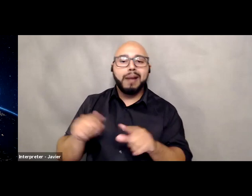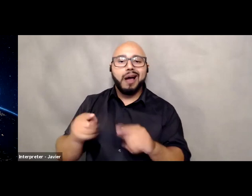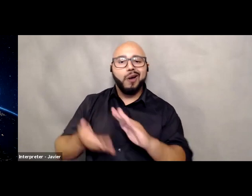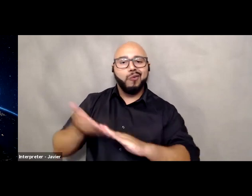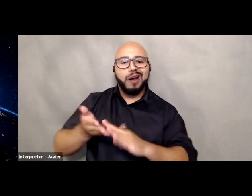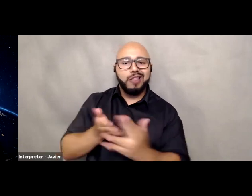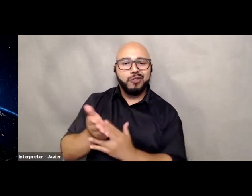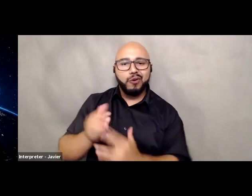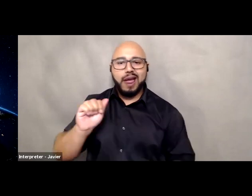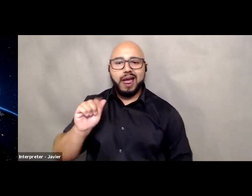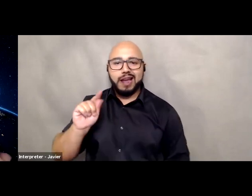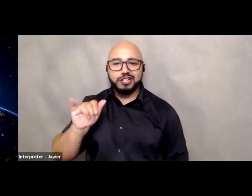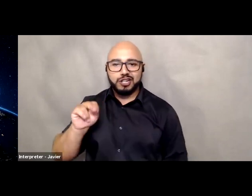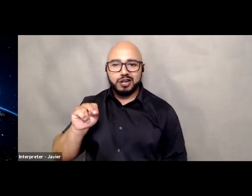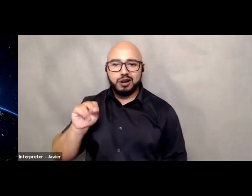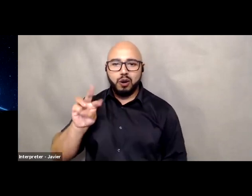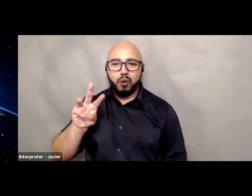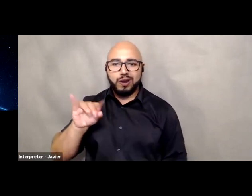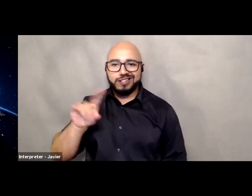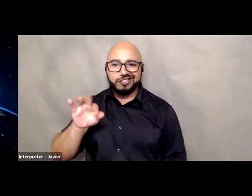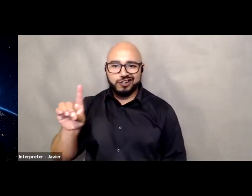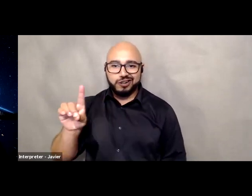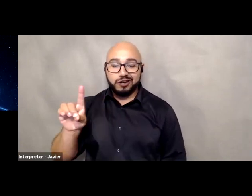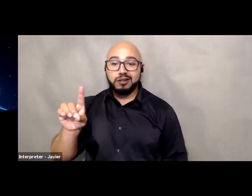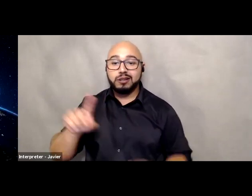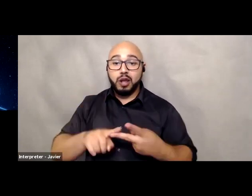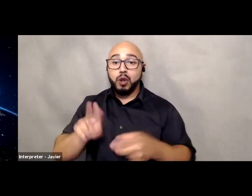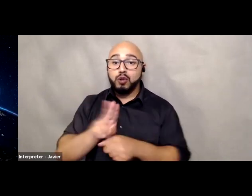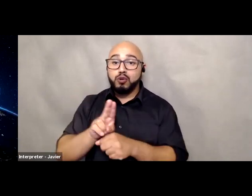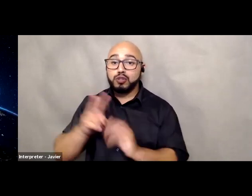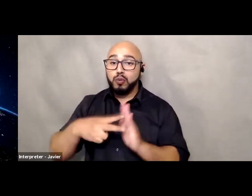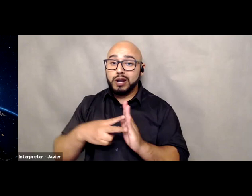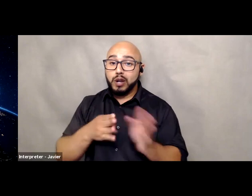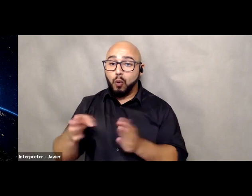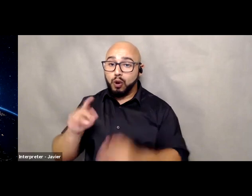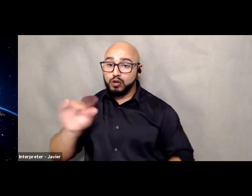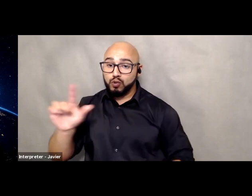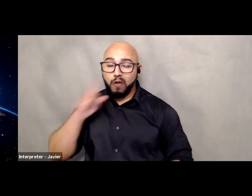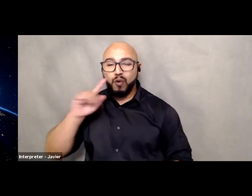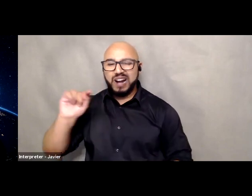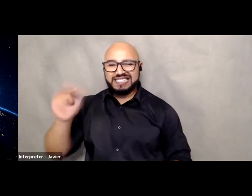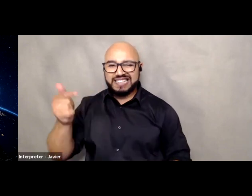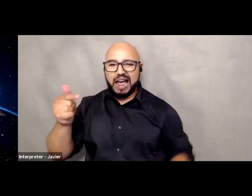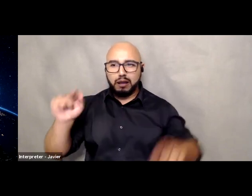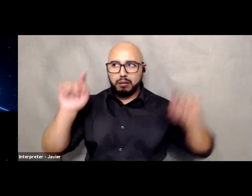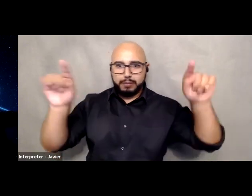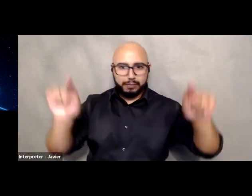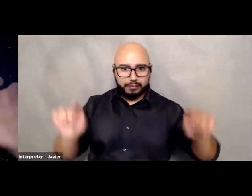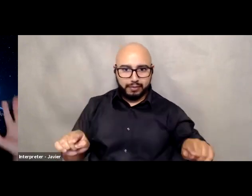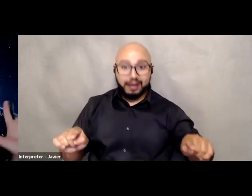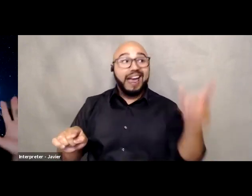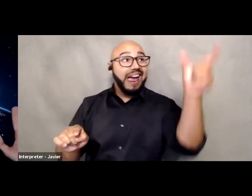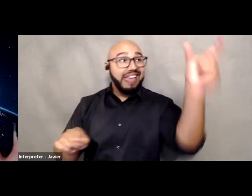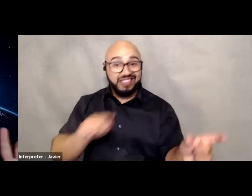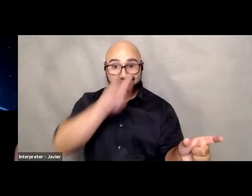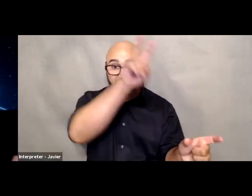Run them through the action wizard. Use the reading order tool to tag some of the content and just take a look at the tags panel. The whole